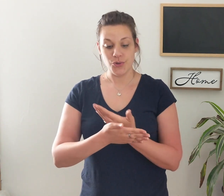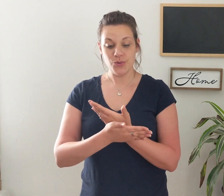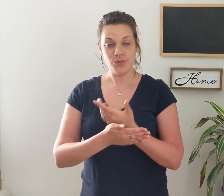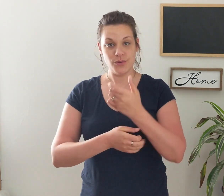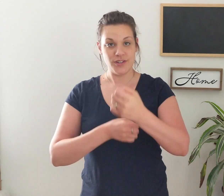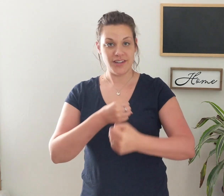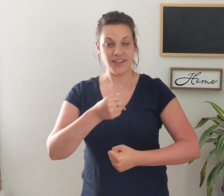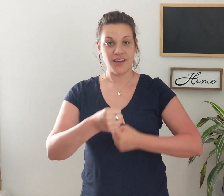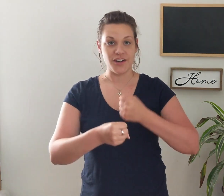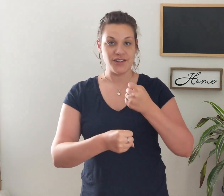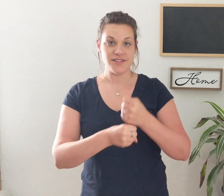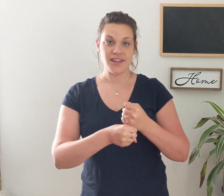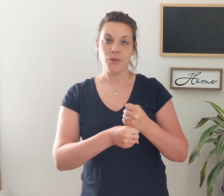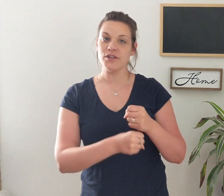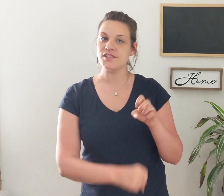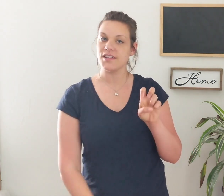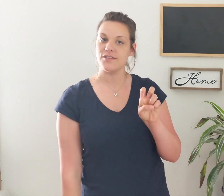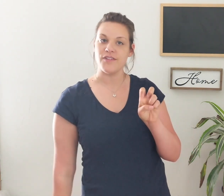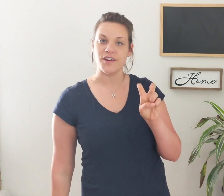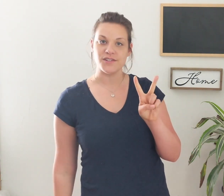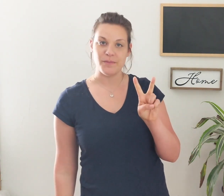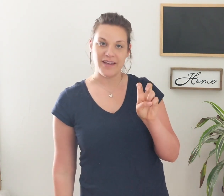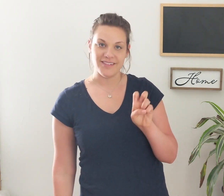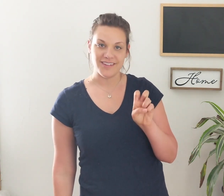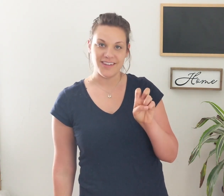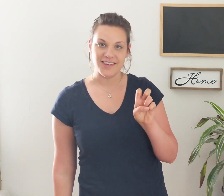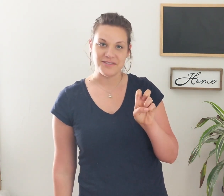New Year's, and we're just gonna finger spell Eve.